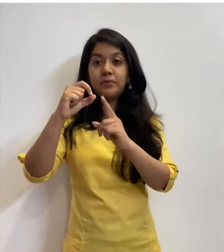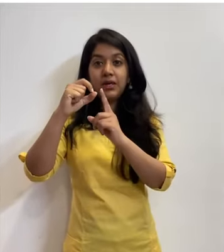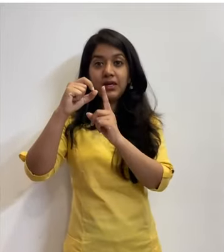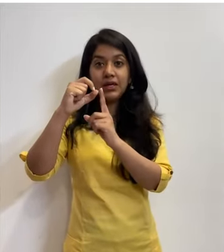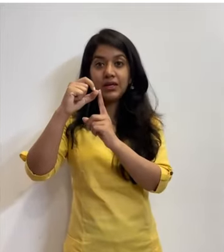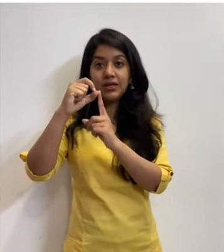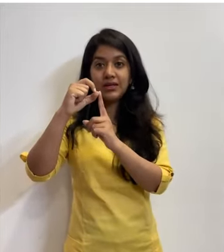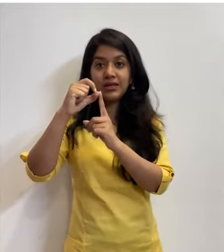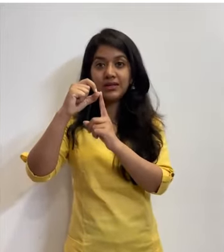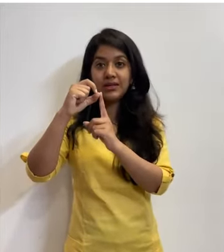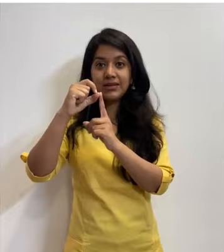P.